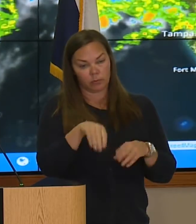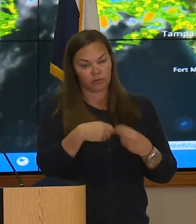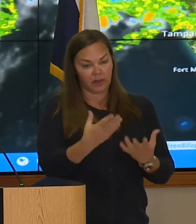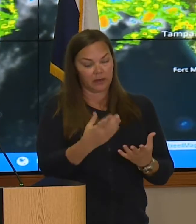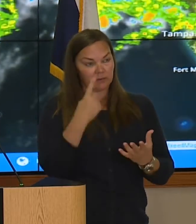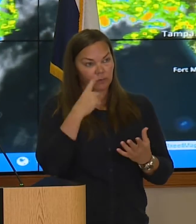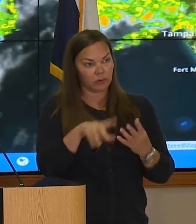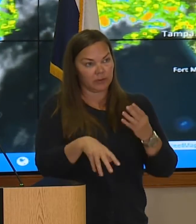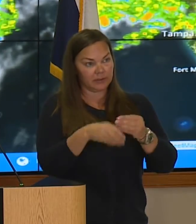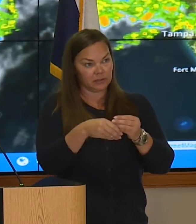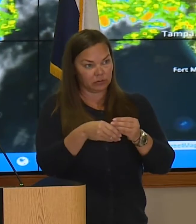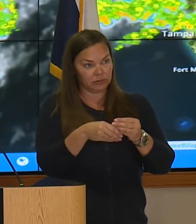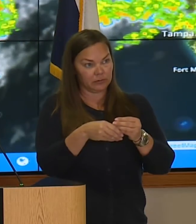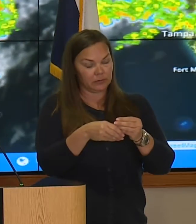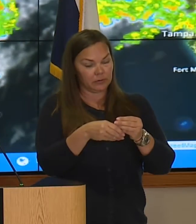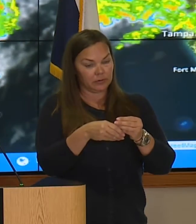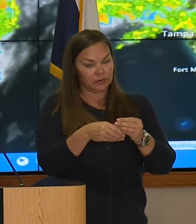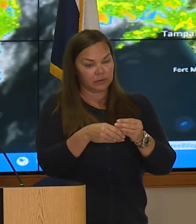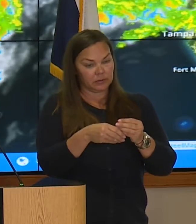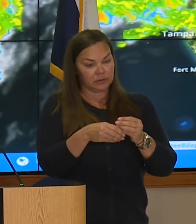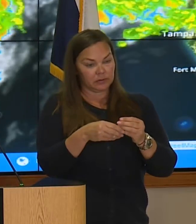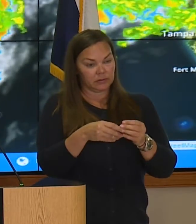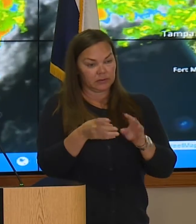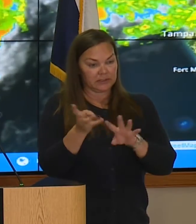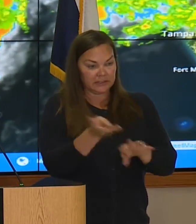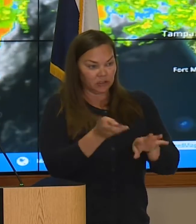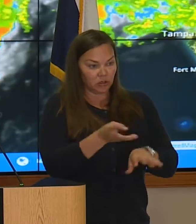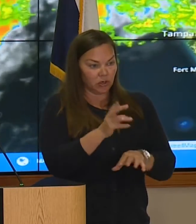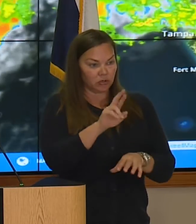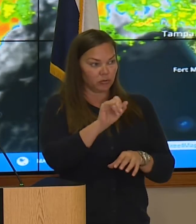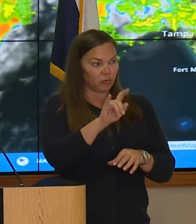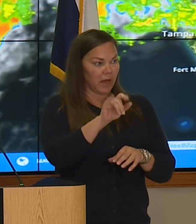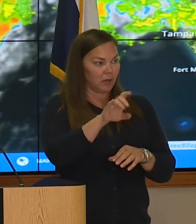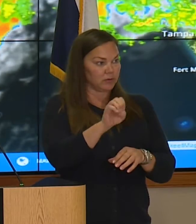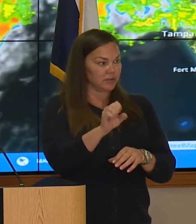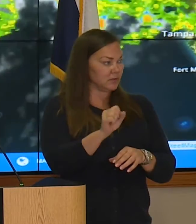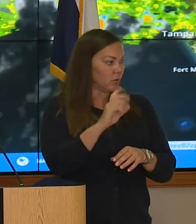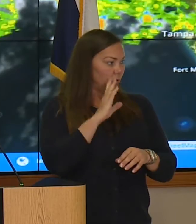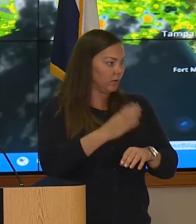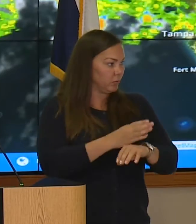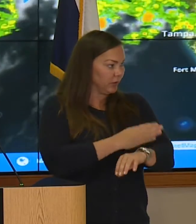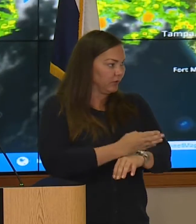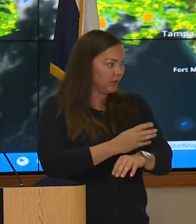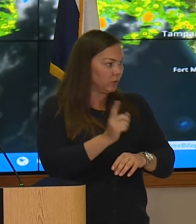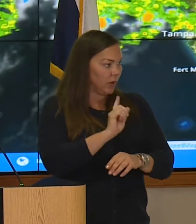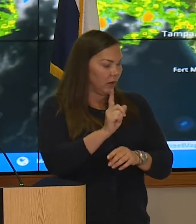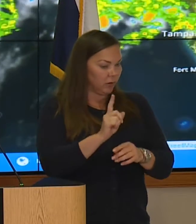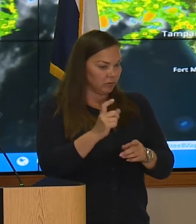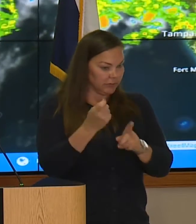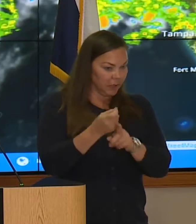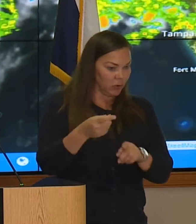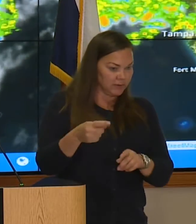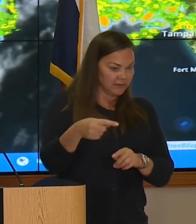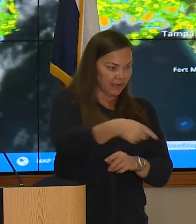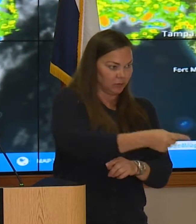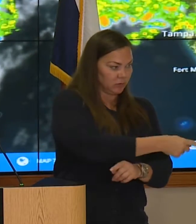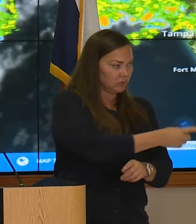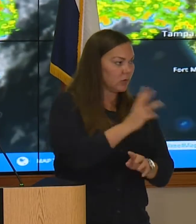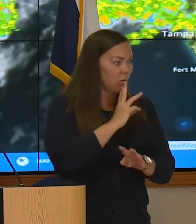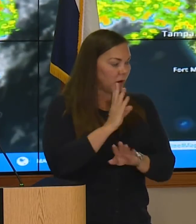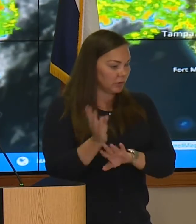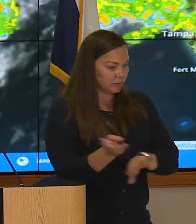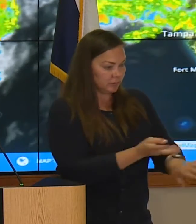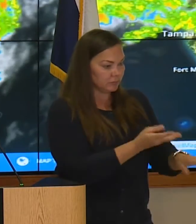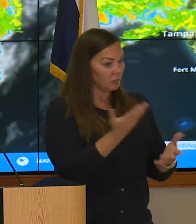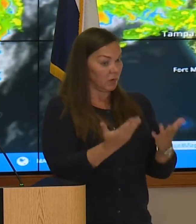providing for additional discharge routes, improving discharge routes and downstream, or whether it's